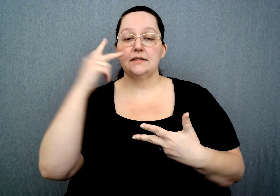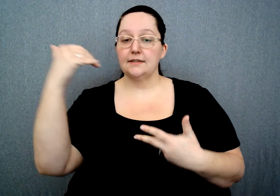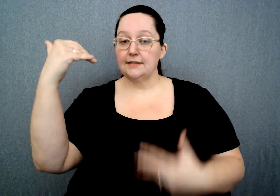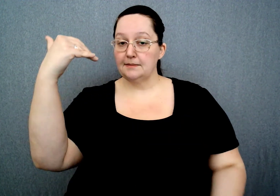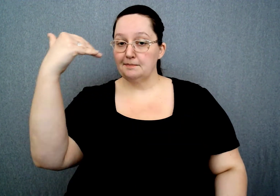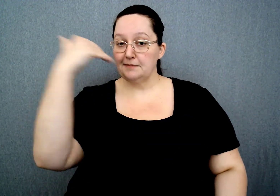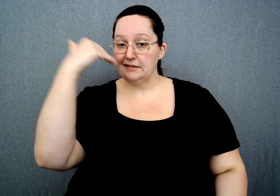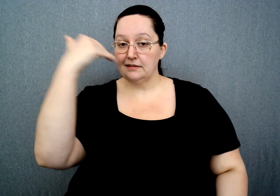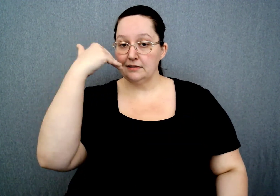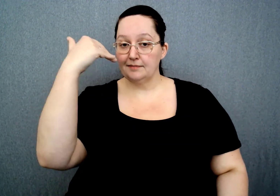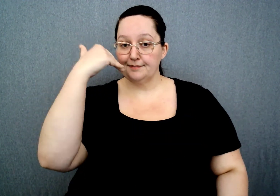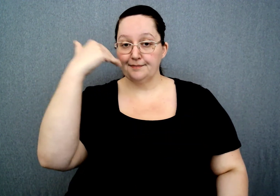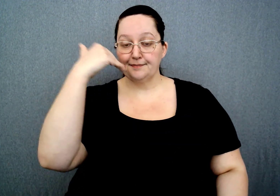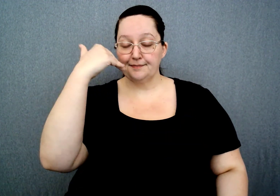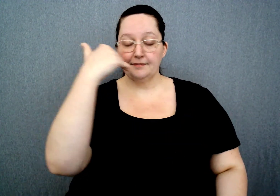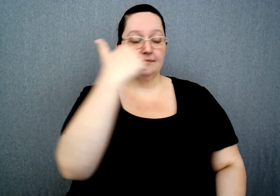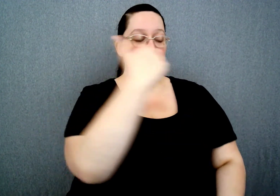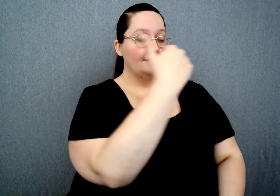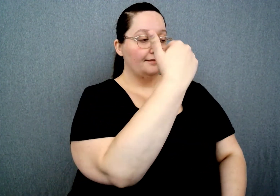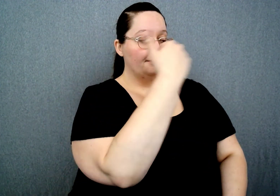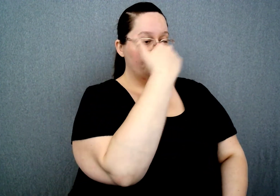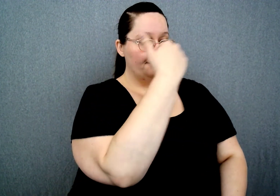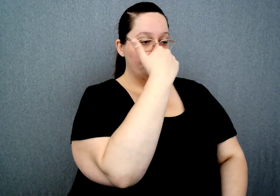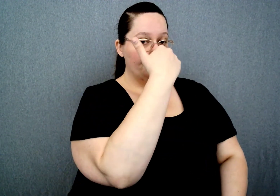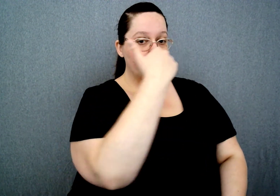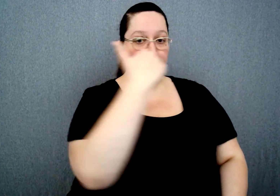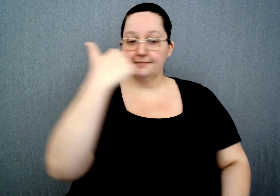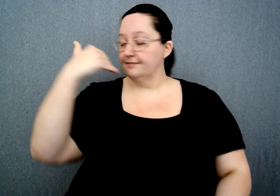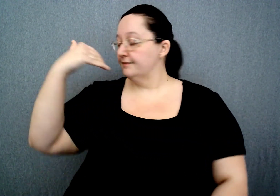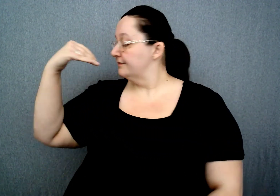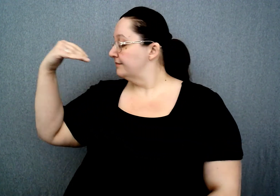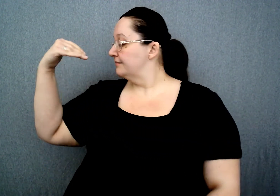Next, I've seen pizza with this bent open B.